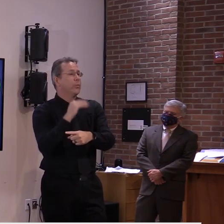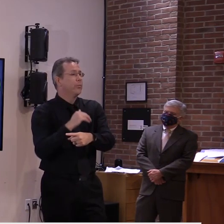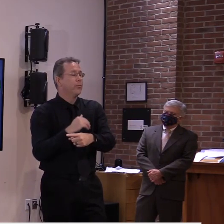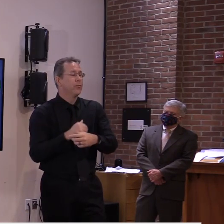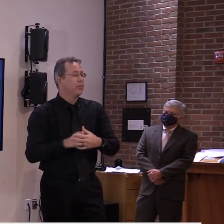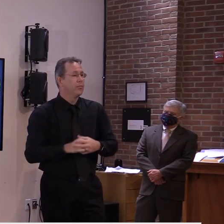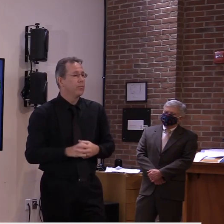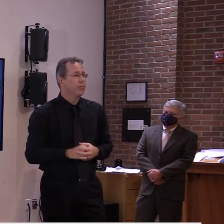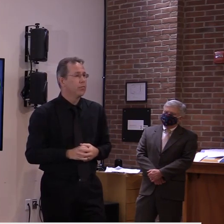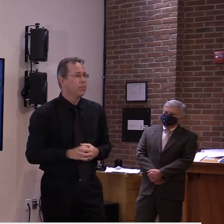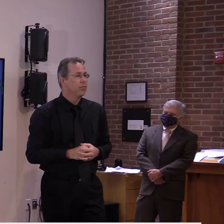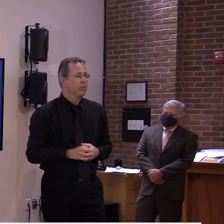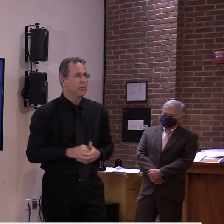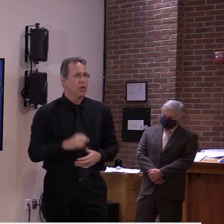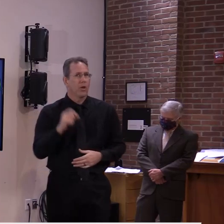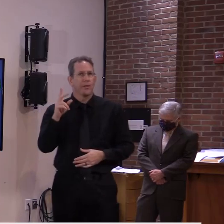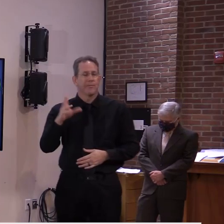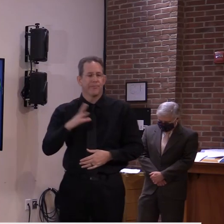Okay, thank you.